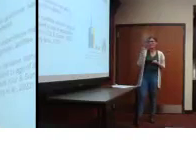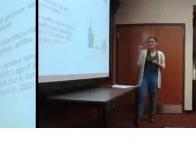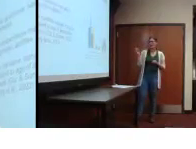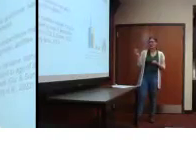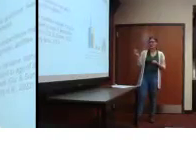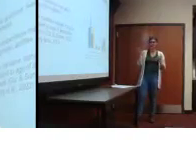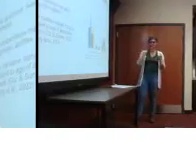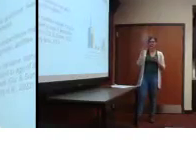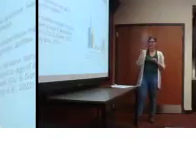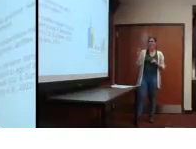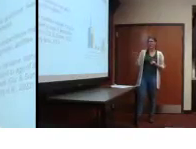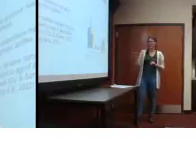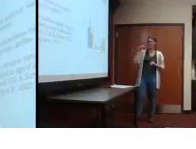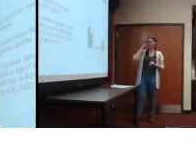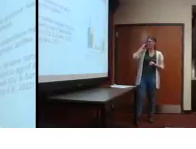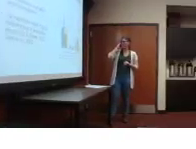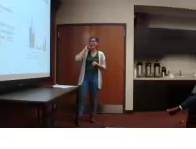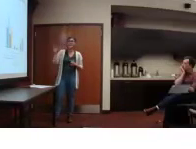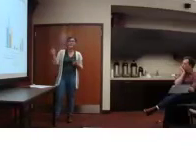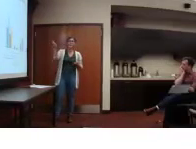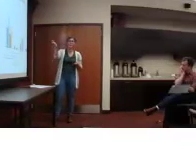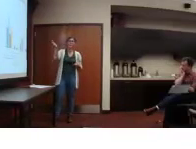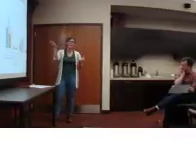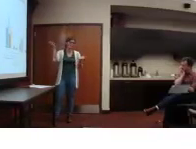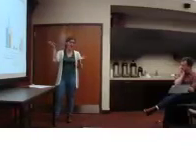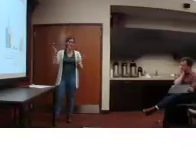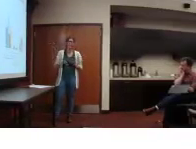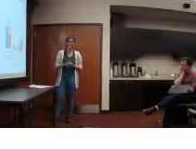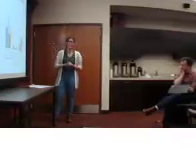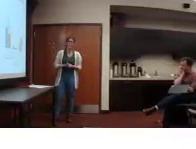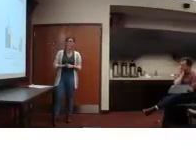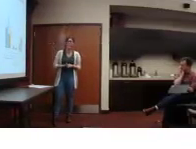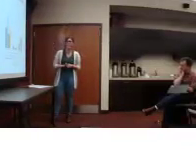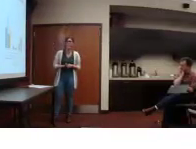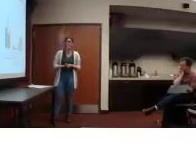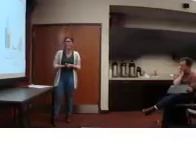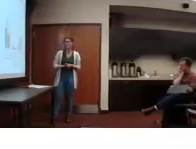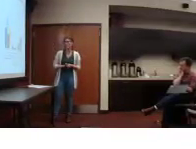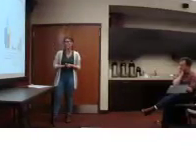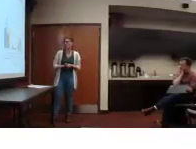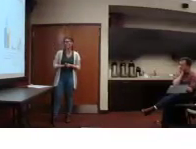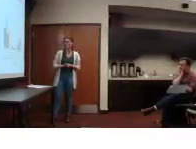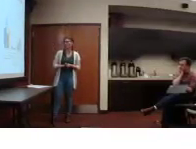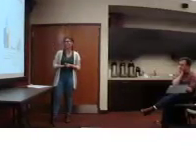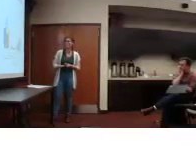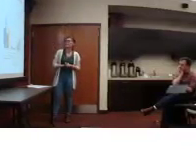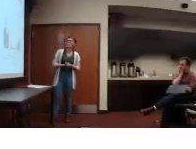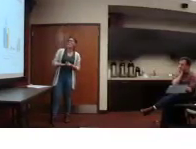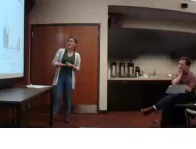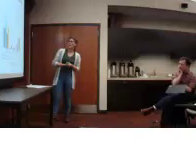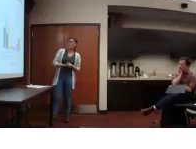any effect of learning language late. And that's how they concluded that perhaps this domain is resilient to these age of acquisition